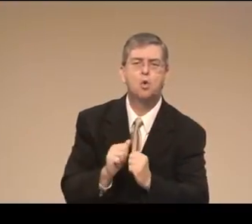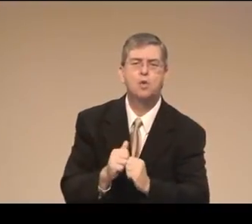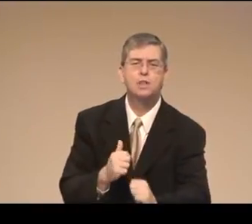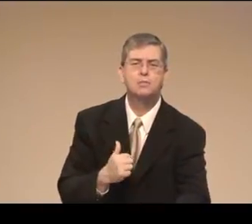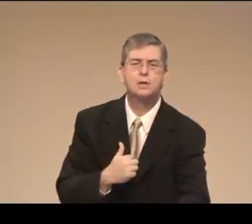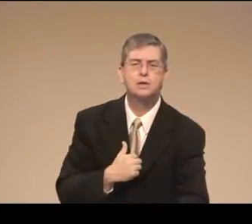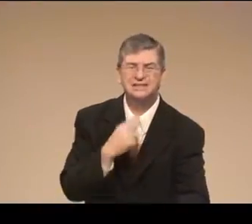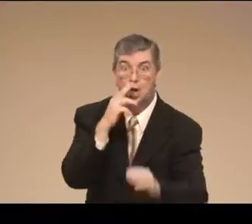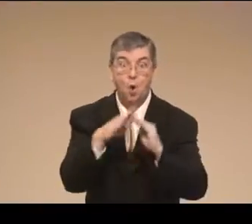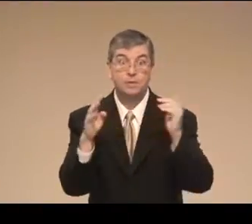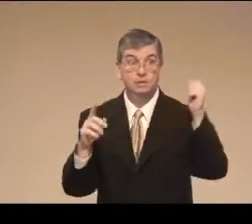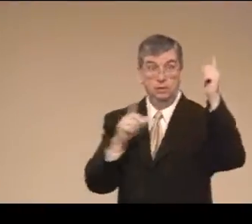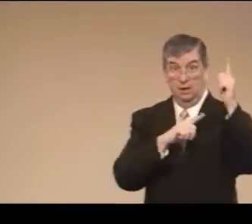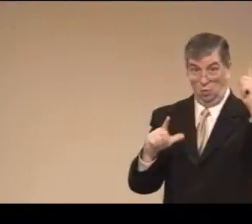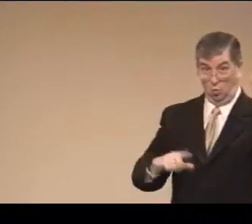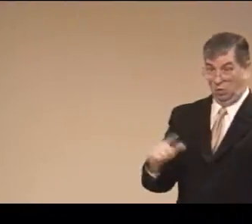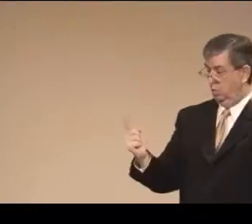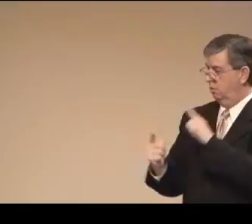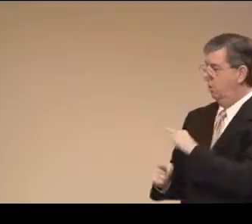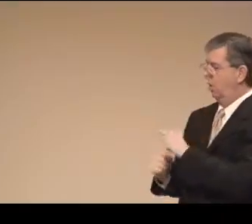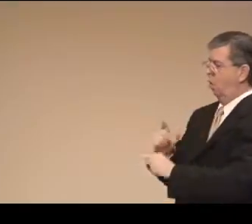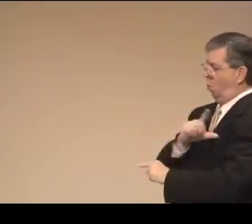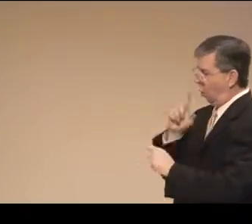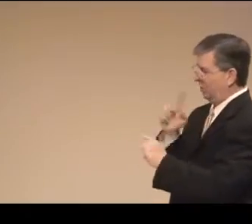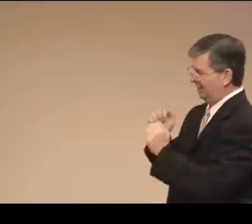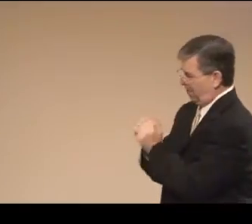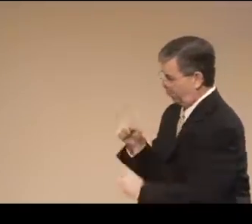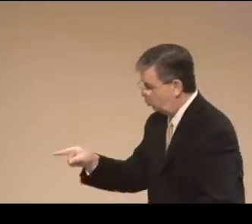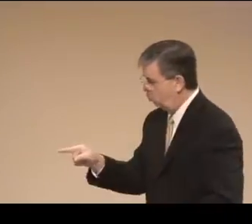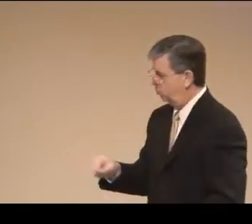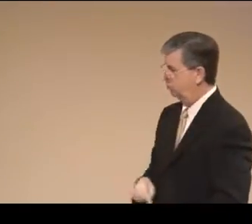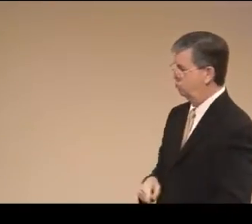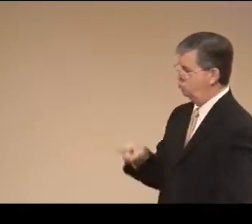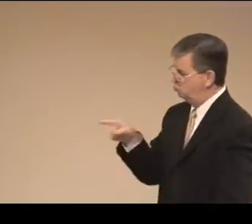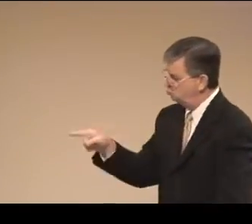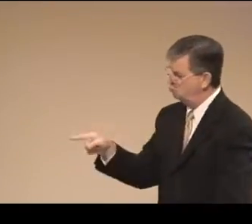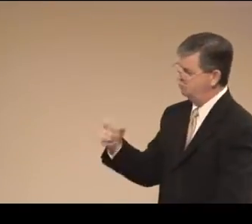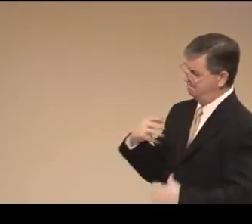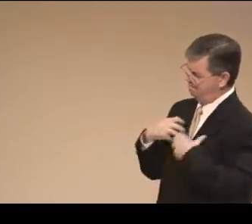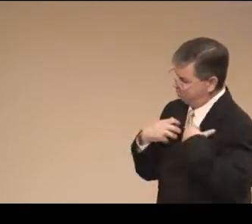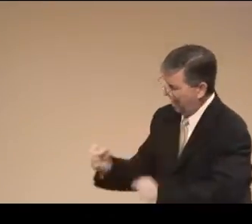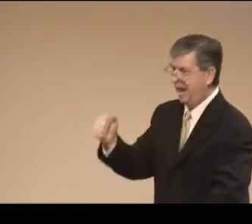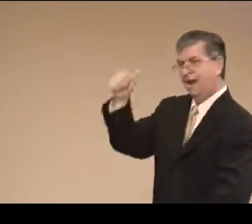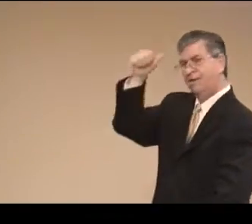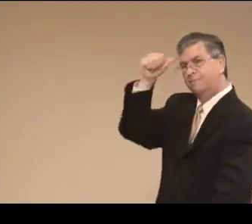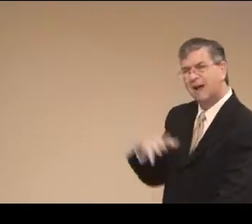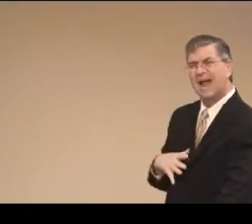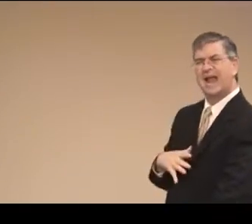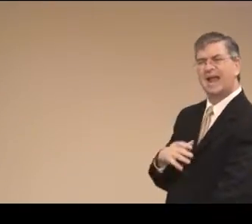But the Lord is very powerful. I know He's with me. Just as He told Gideon,